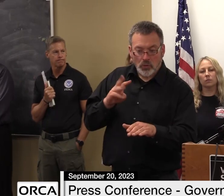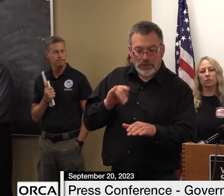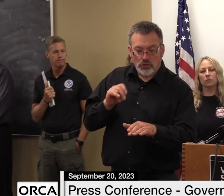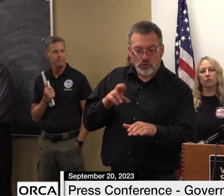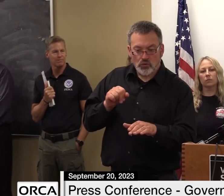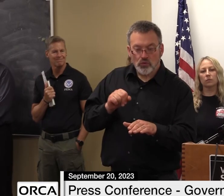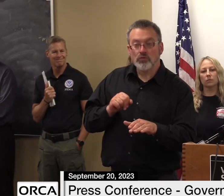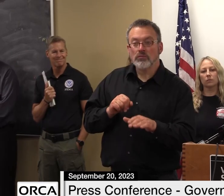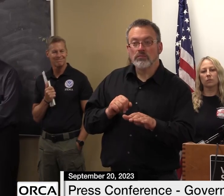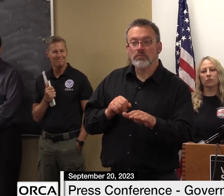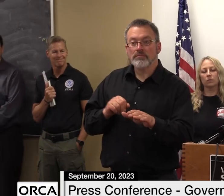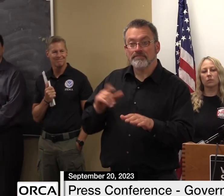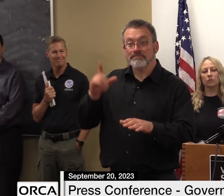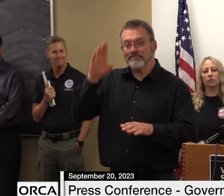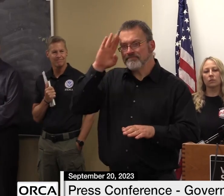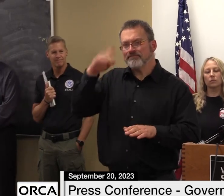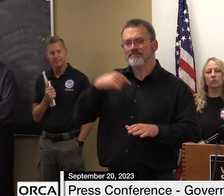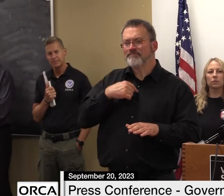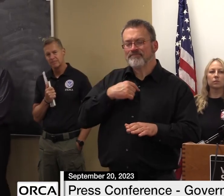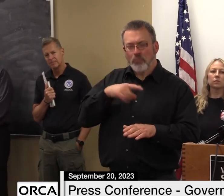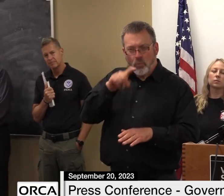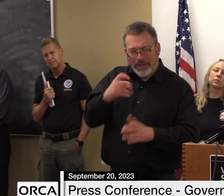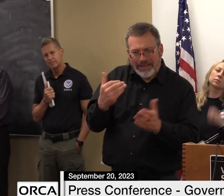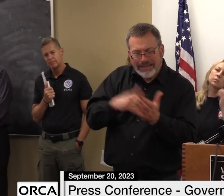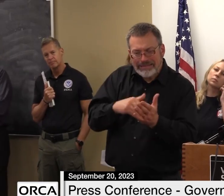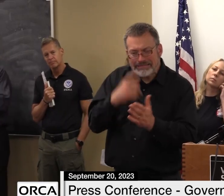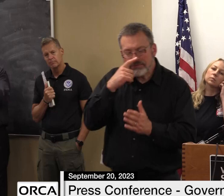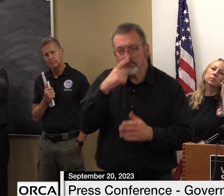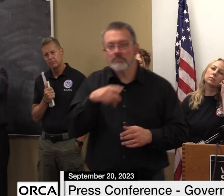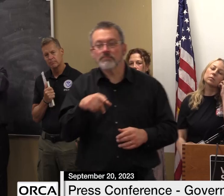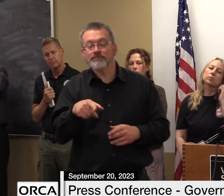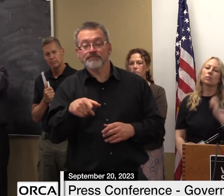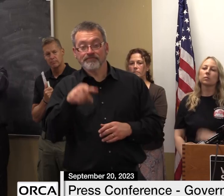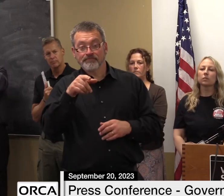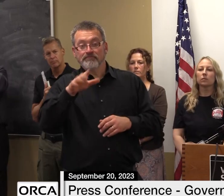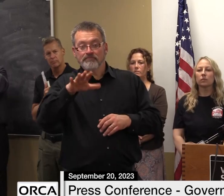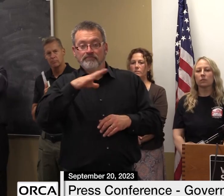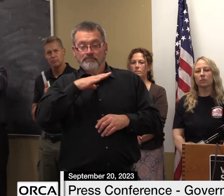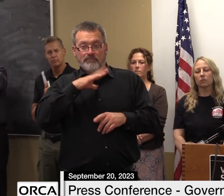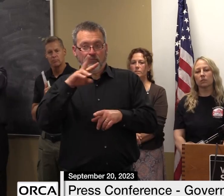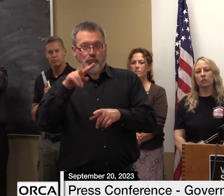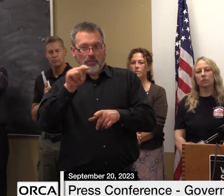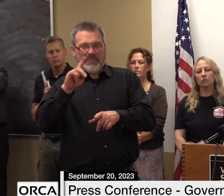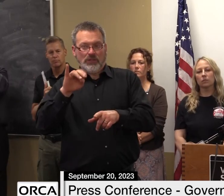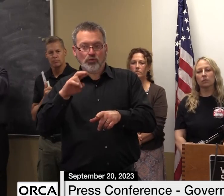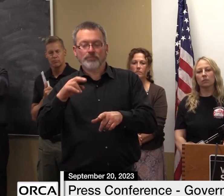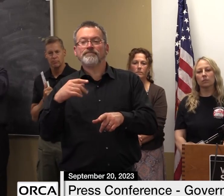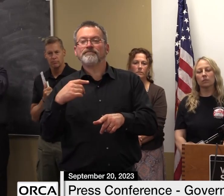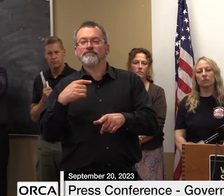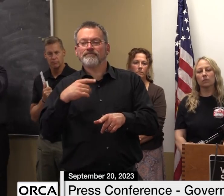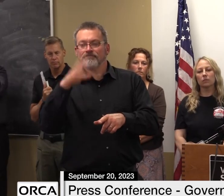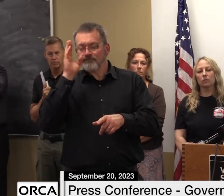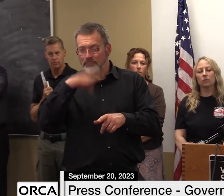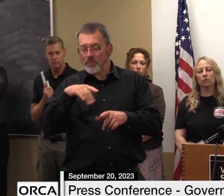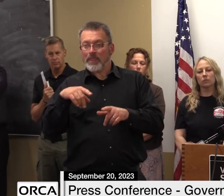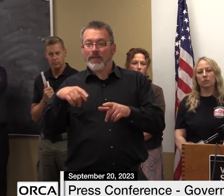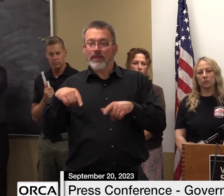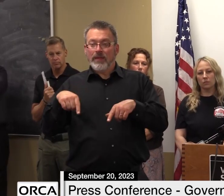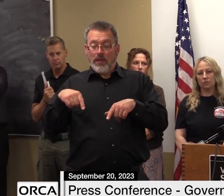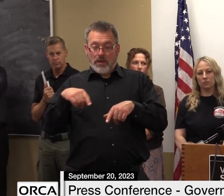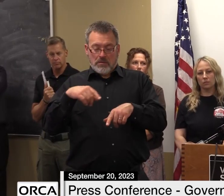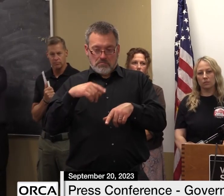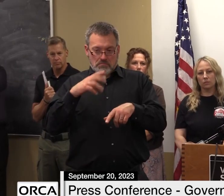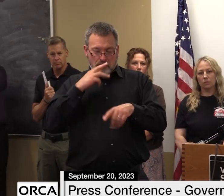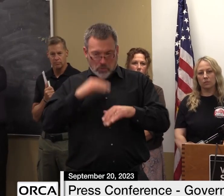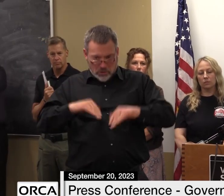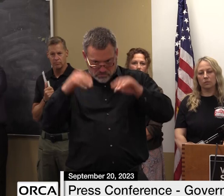I am here, Governor. I'm sorry I missed the question. What was the question? I believe that if you're affected by a natural disaster, you get, I